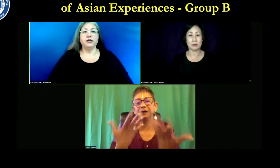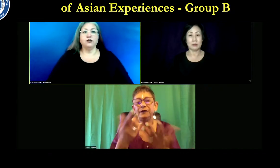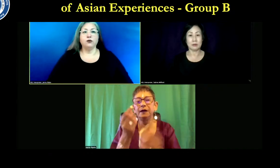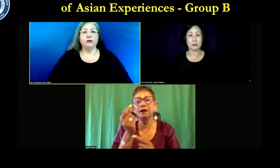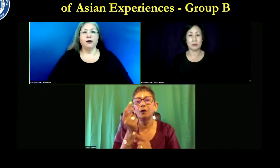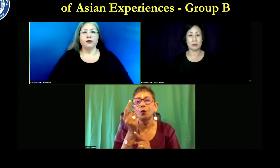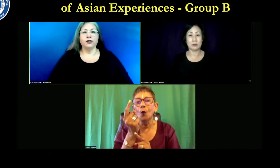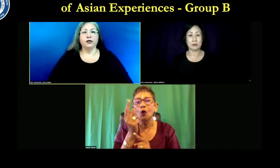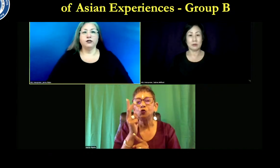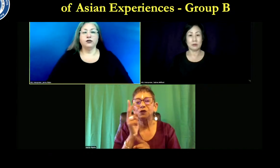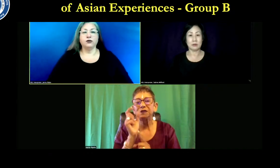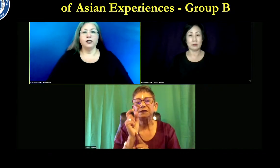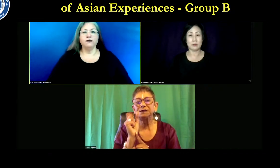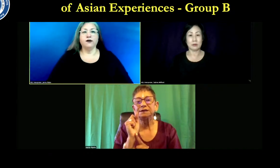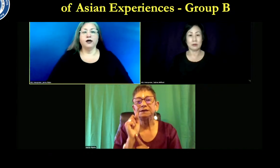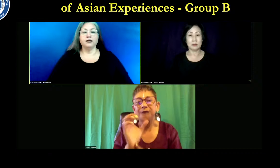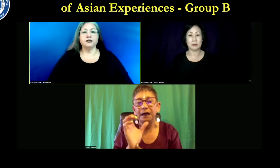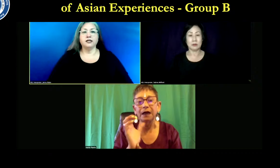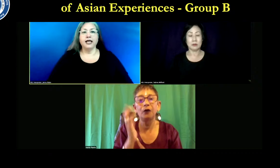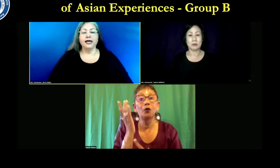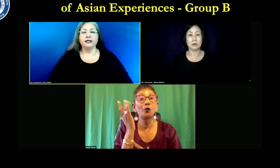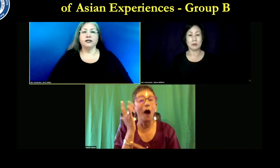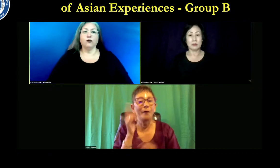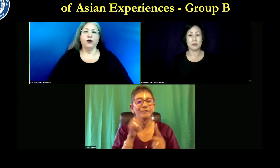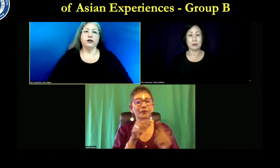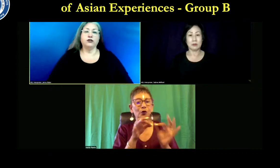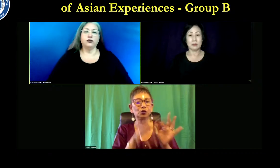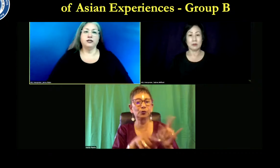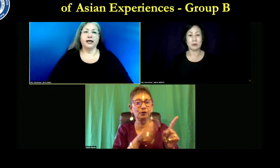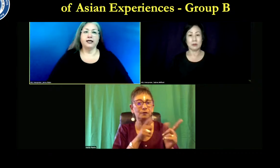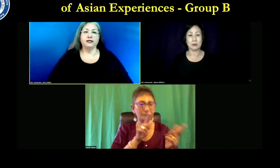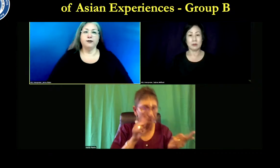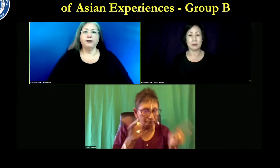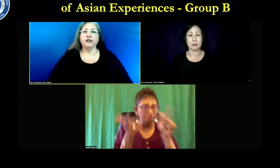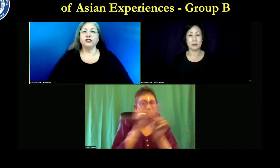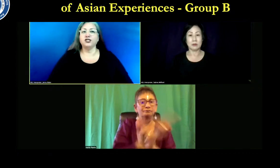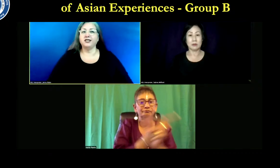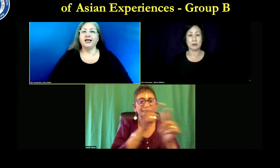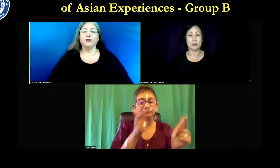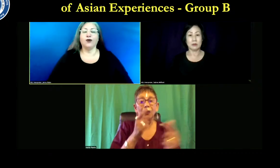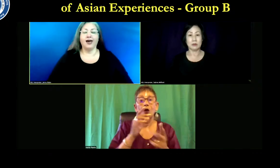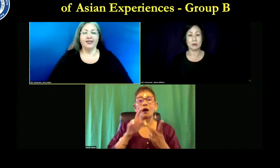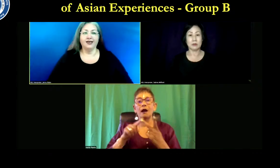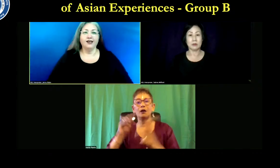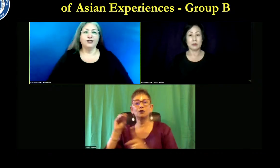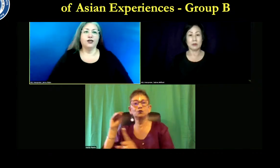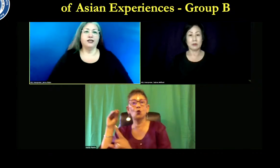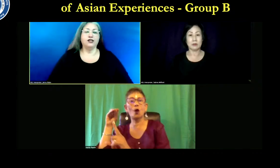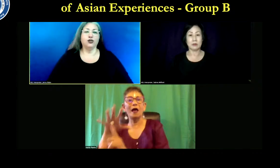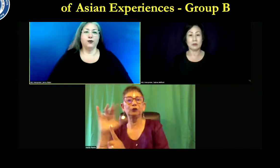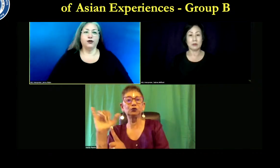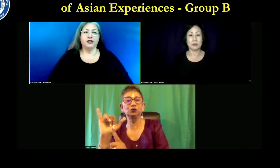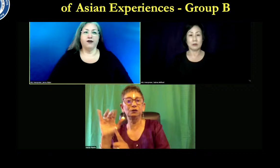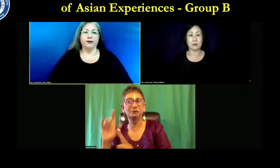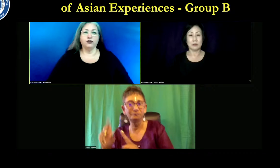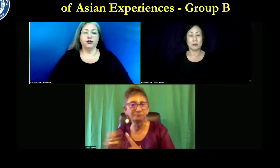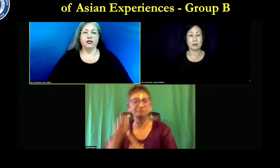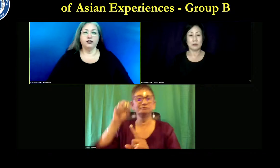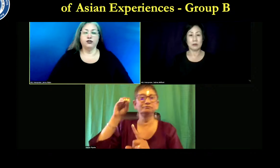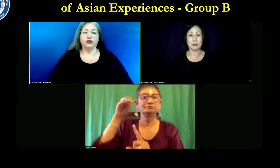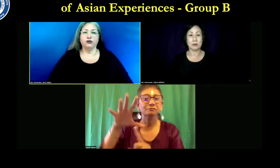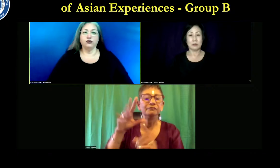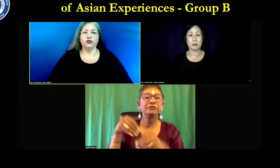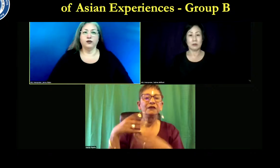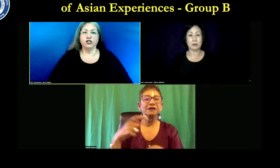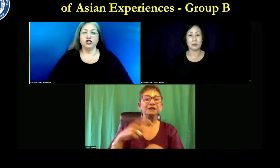Now, please remember to give a slight 1 or 2 seconds, maybe to just take a breath so that the interpreters have